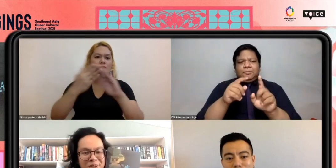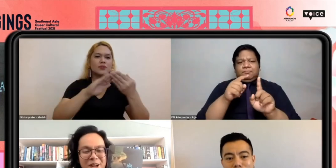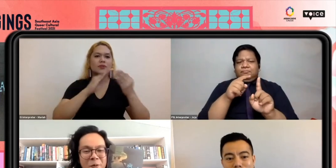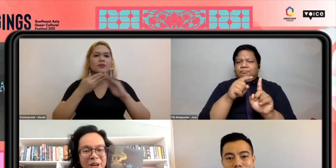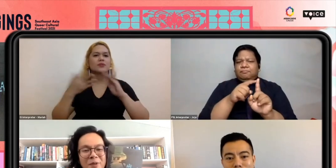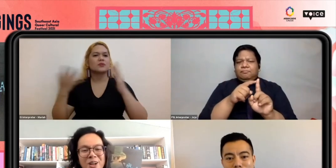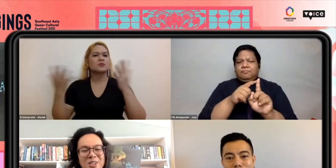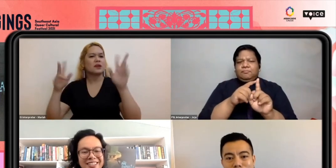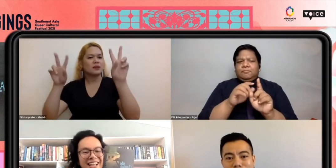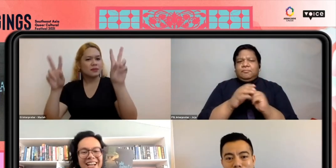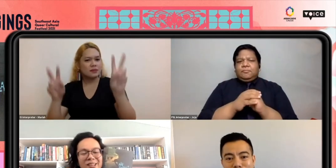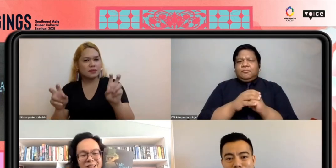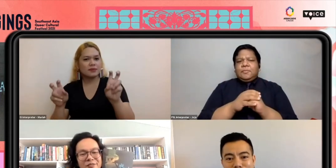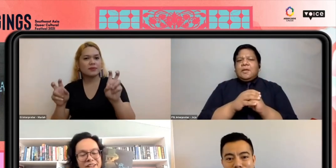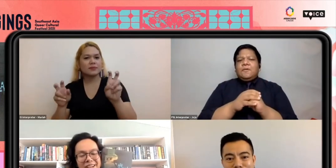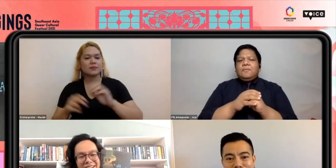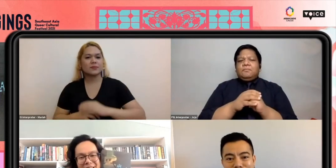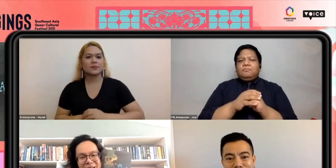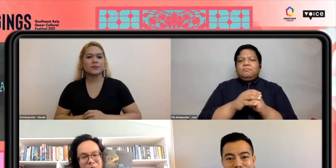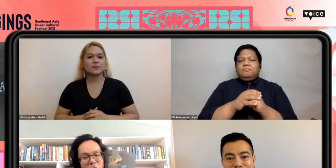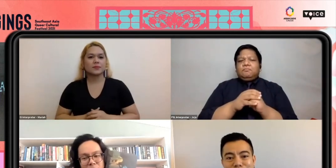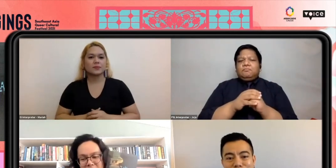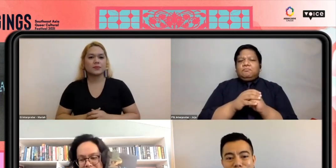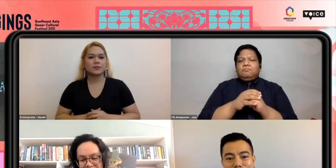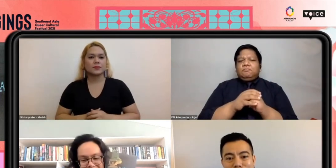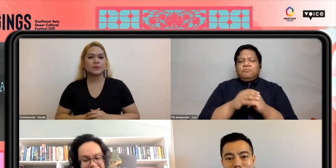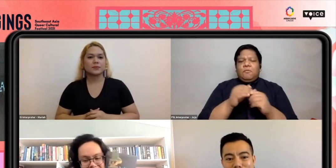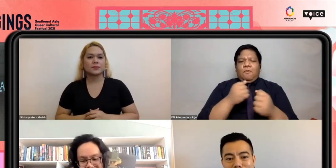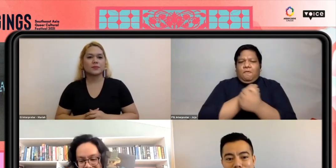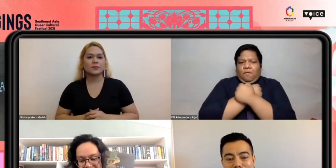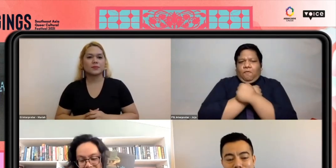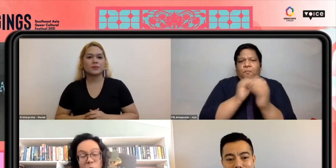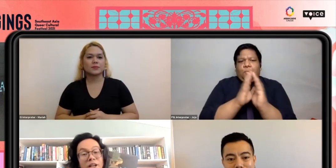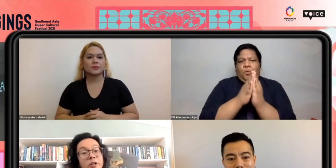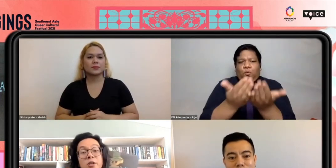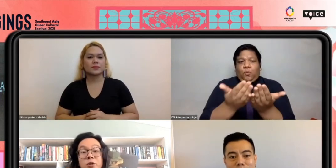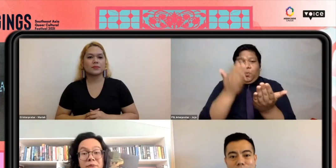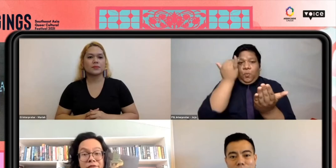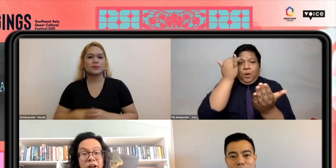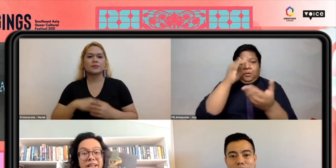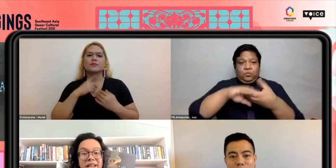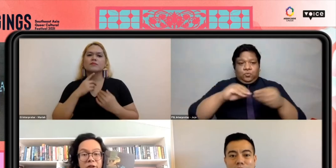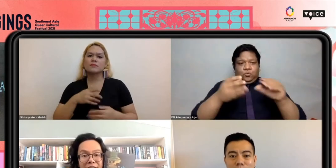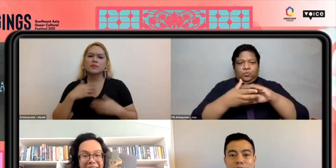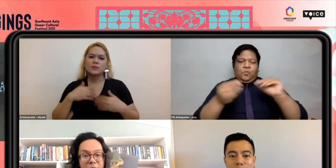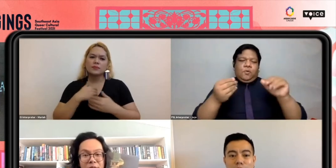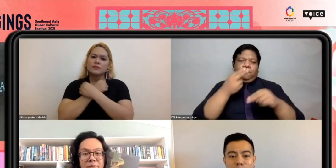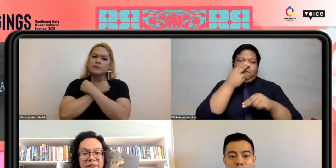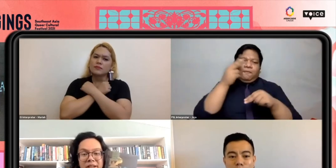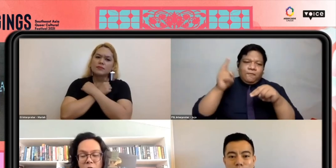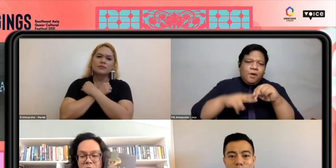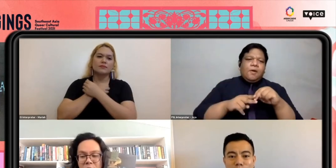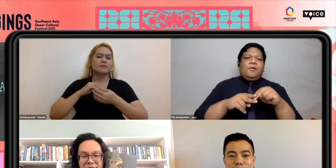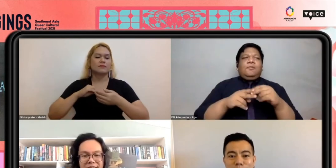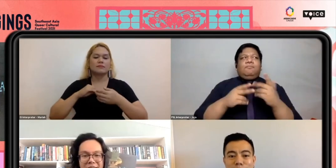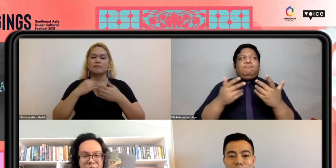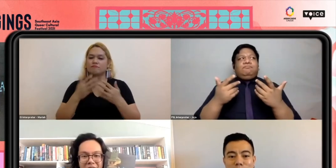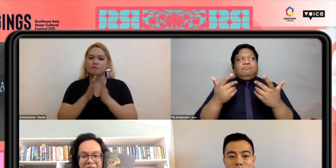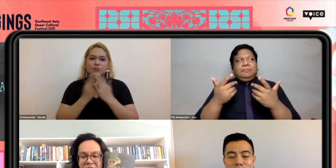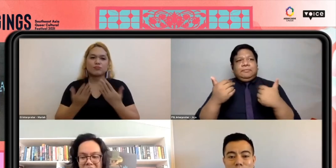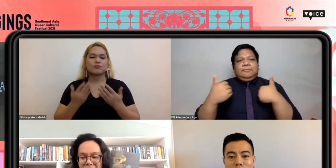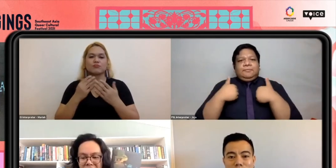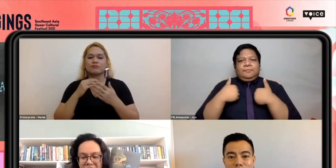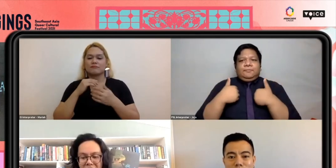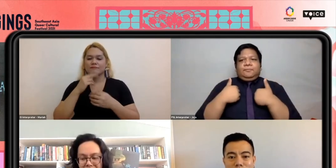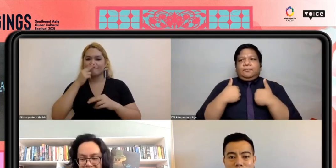Drew, pretty much. And like, I love the book because the stories are extremely funny, they're campy, but then also at the same